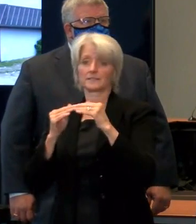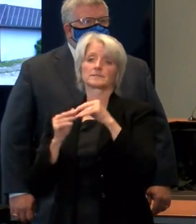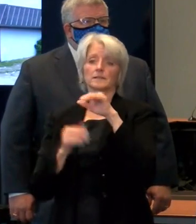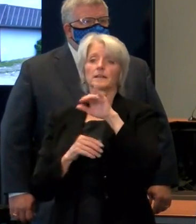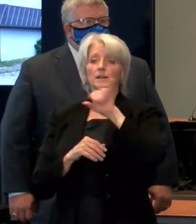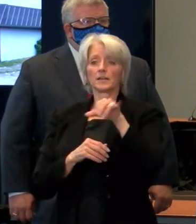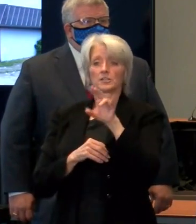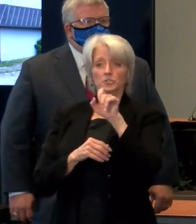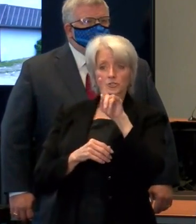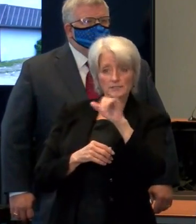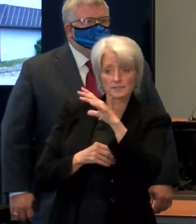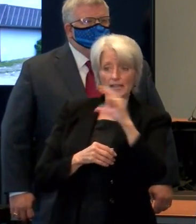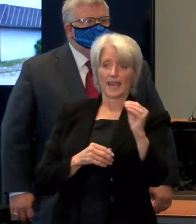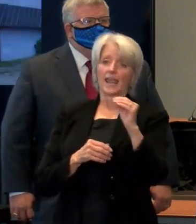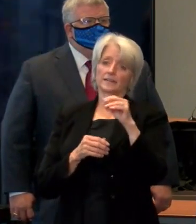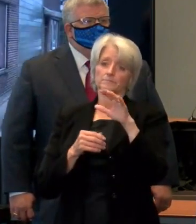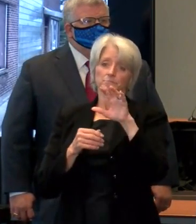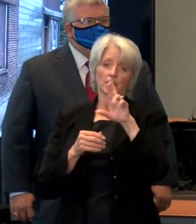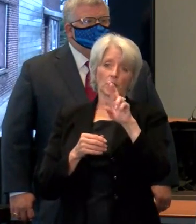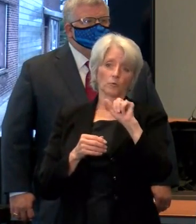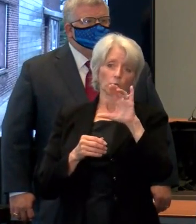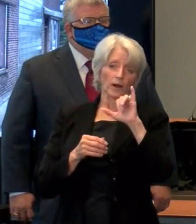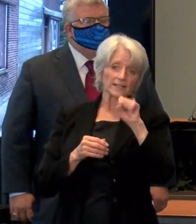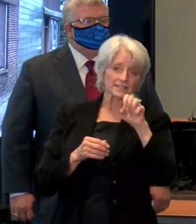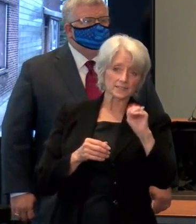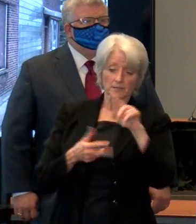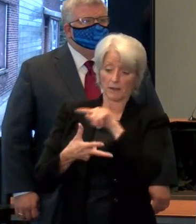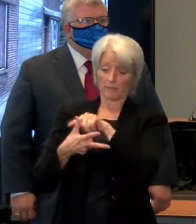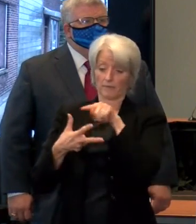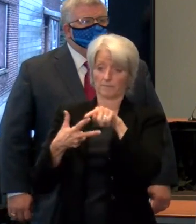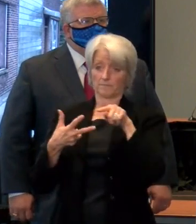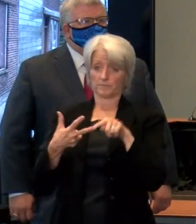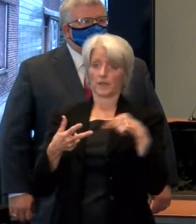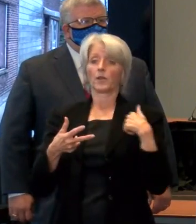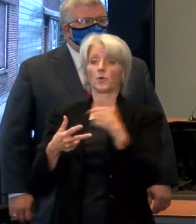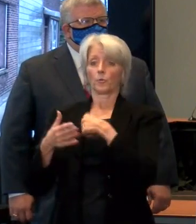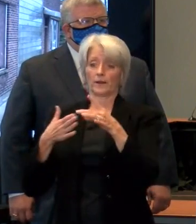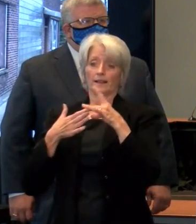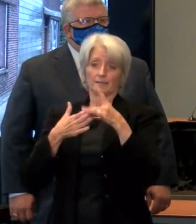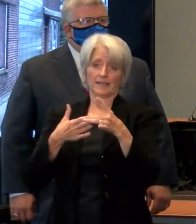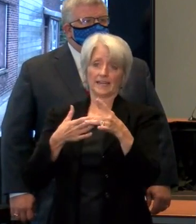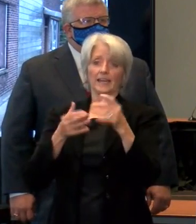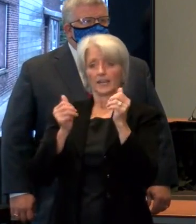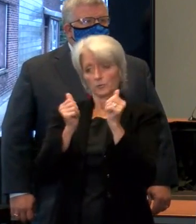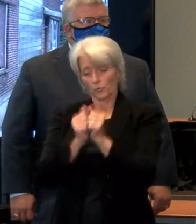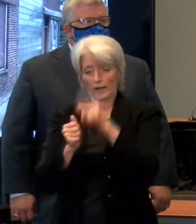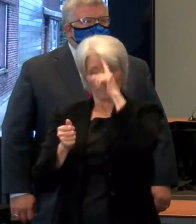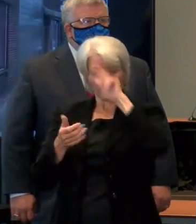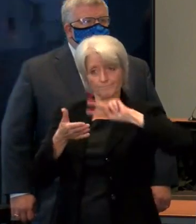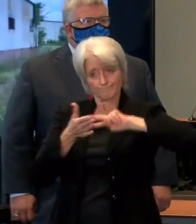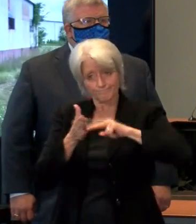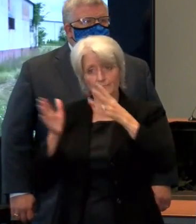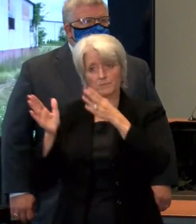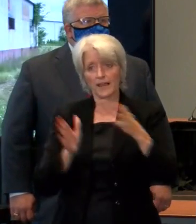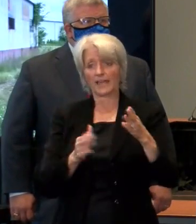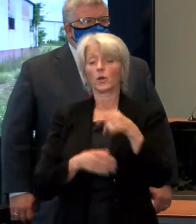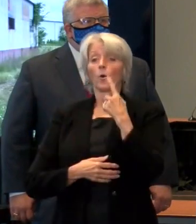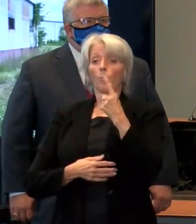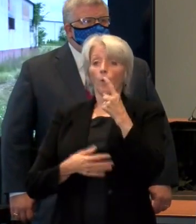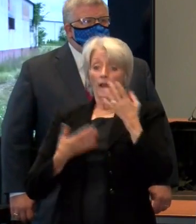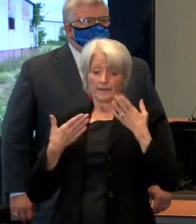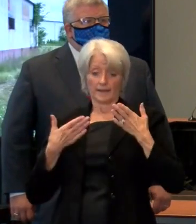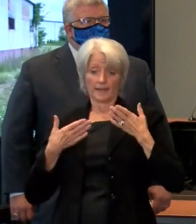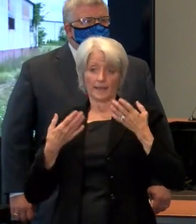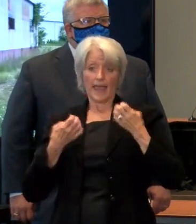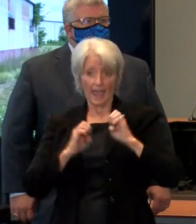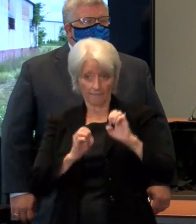economics, and eradication of racism. And as we have those 3 pillars, we're led by the light of intentionality. And so one of those efforts, one of many efforts that